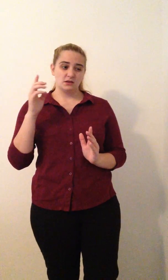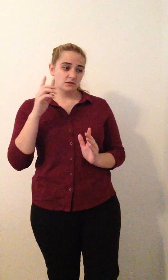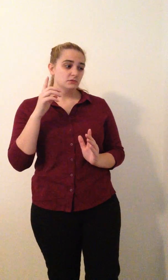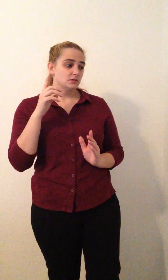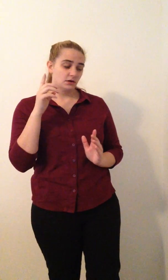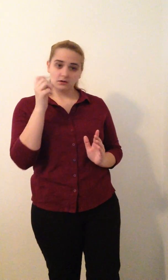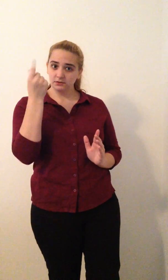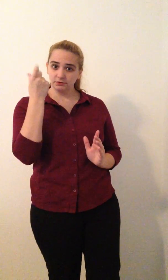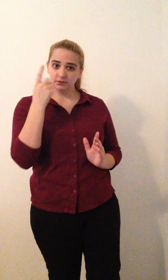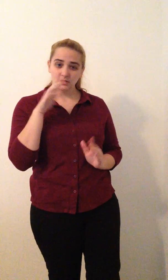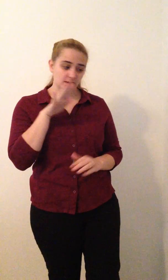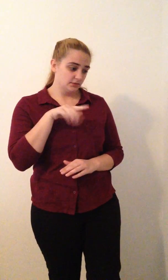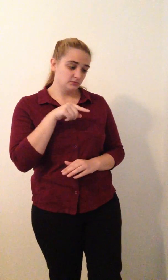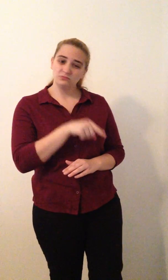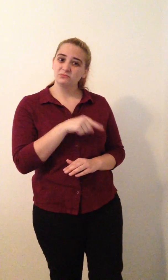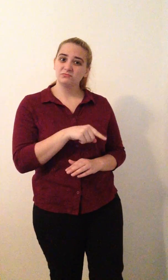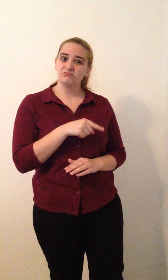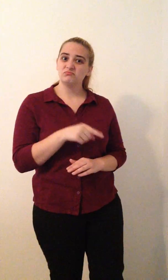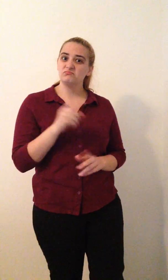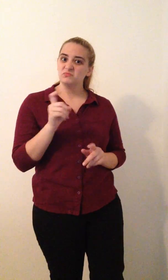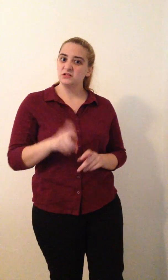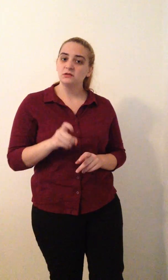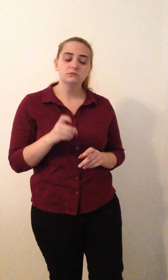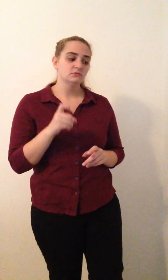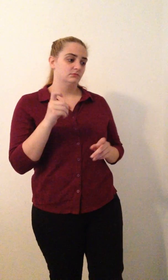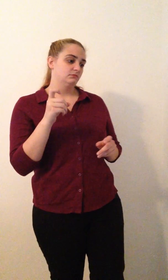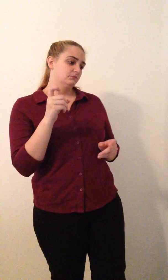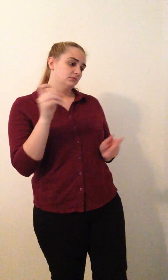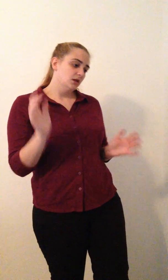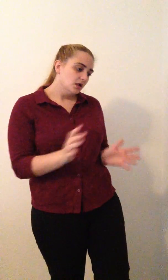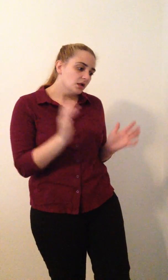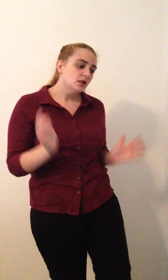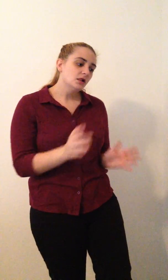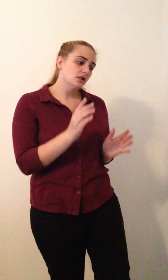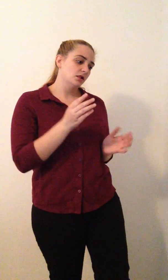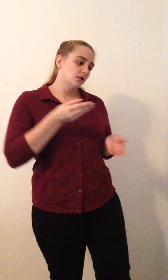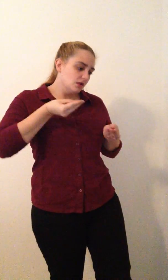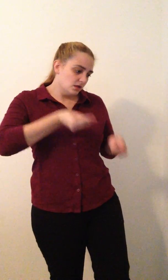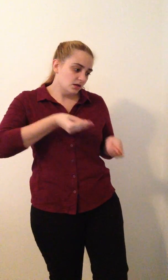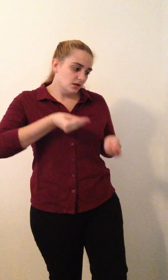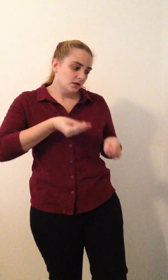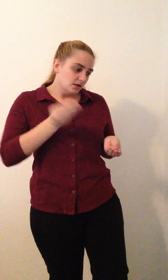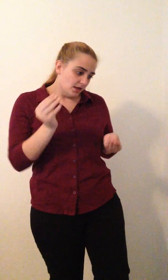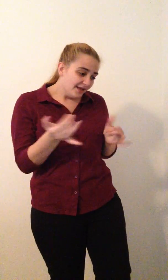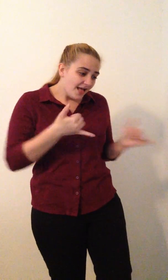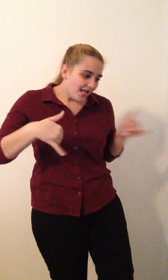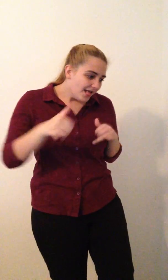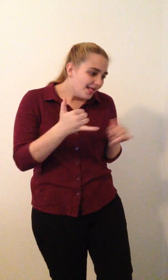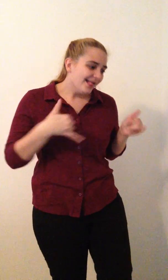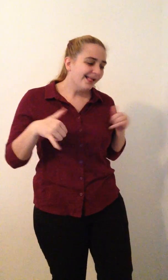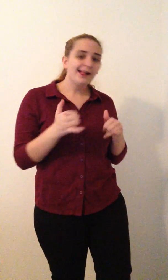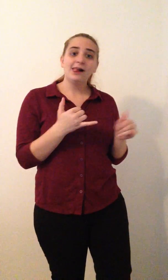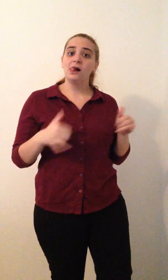they give us love, attention, change us, feed us, play with us, we learn a